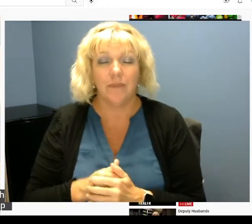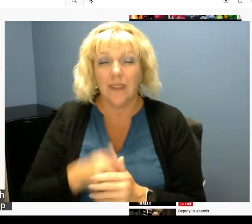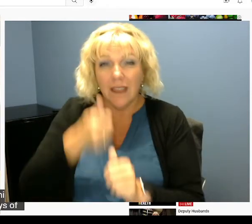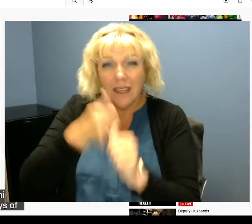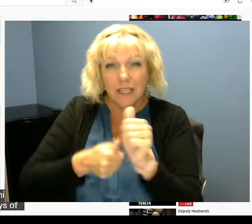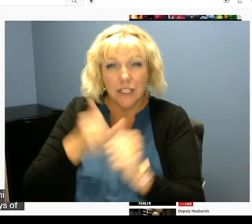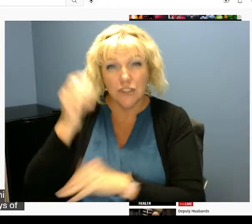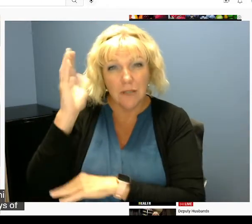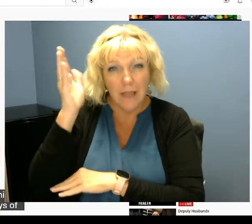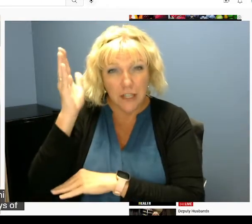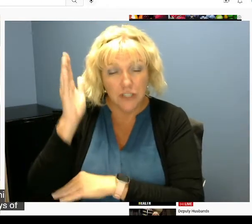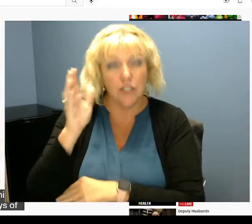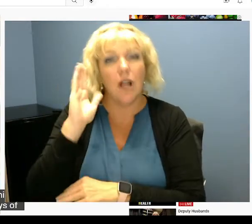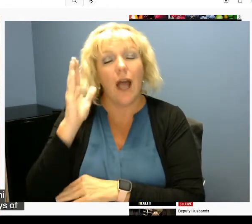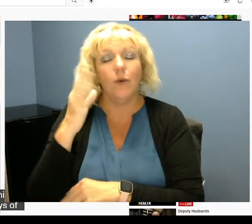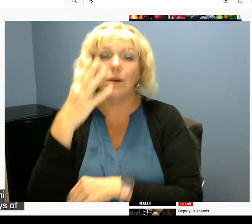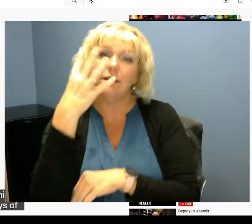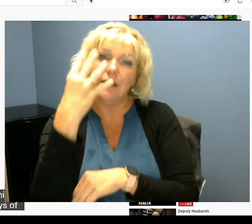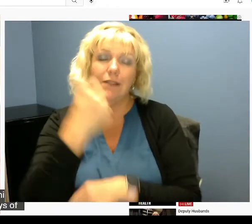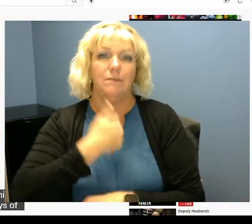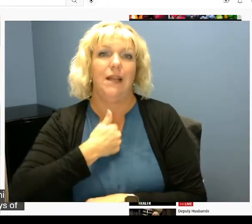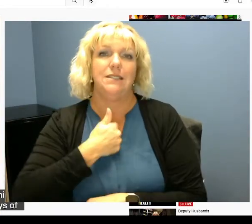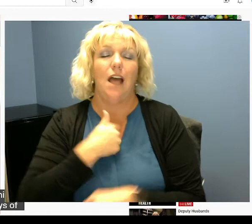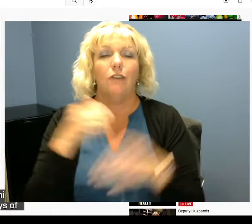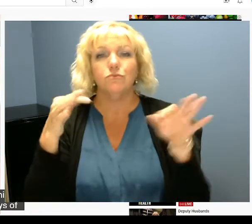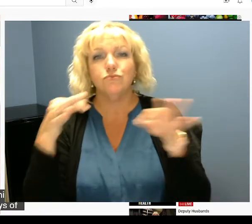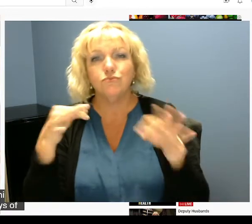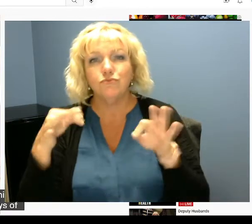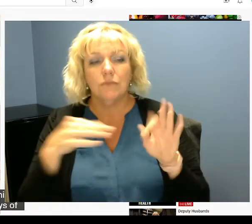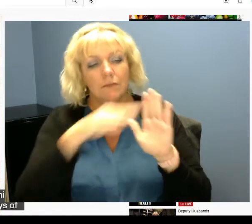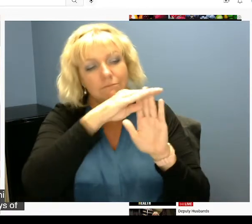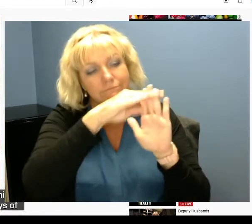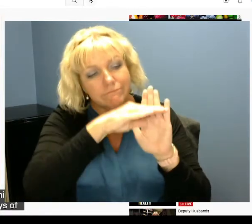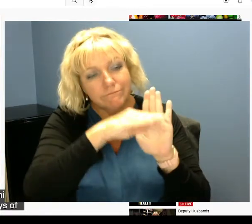up the outline for you. Again, I just think it's helpful to